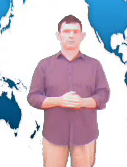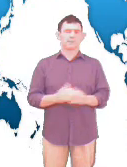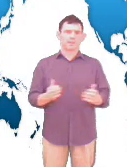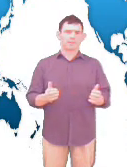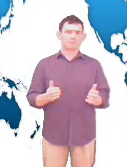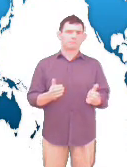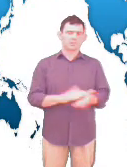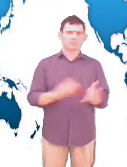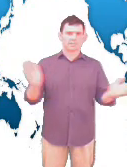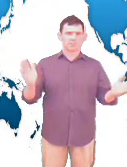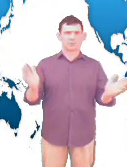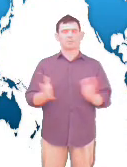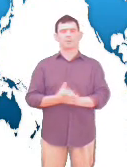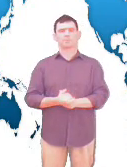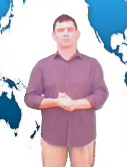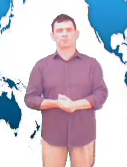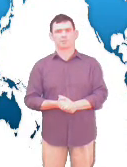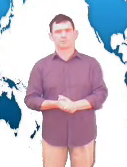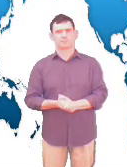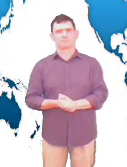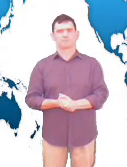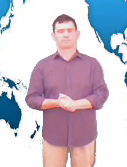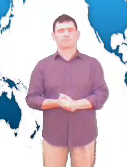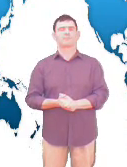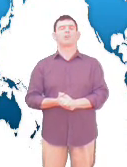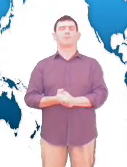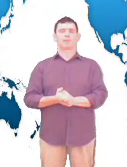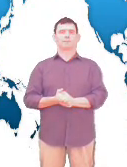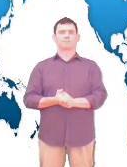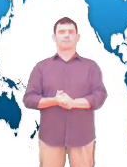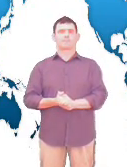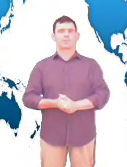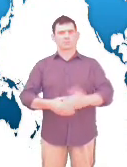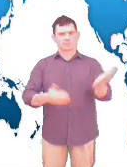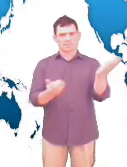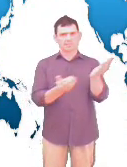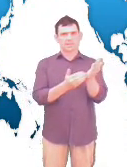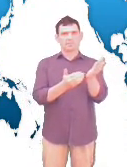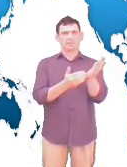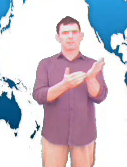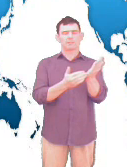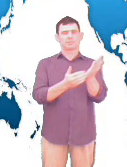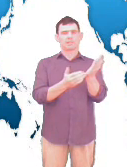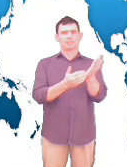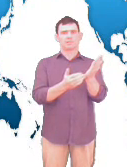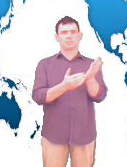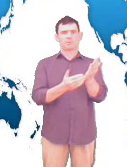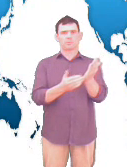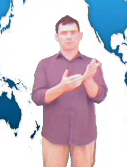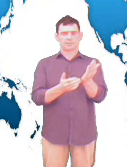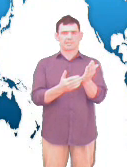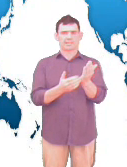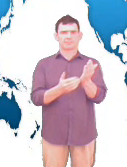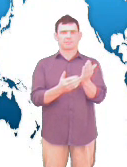And then 0 to 10, what number pops to mind? Okay. So start tapping on the gratitude chat point while saying after